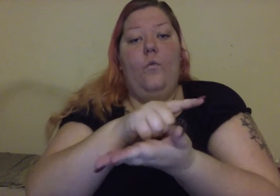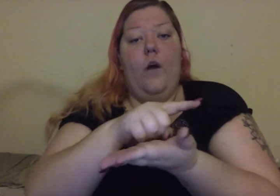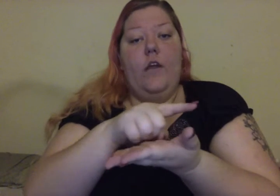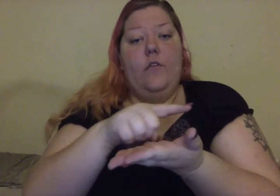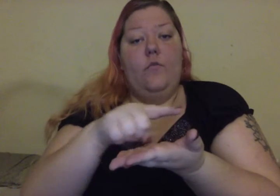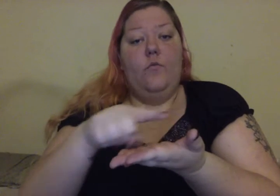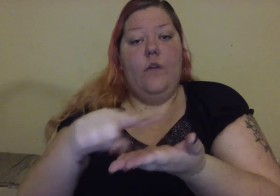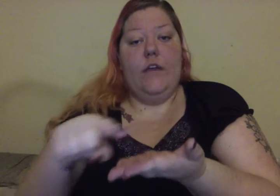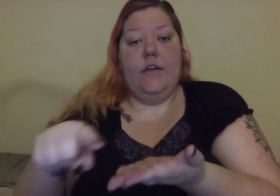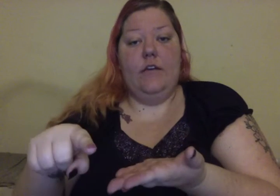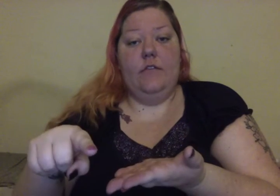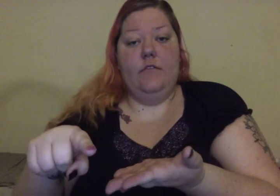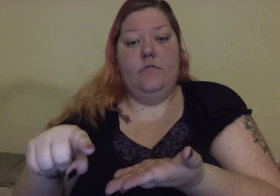1 week.